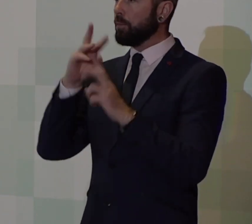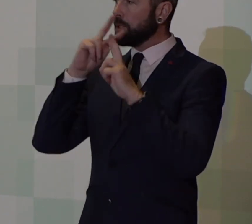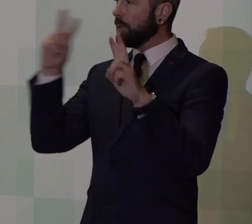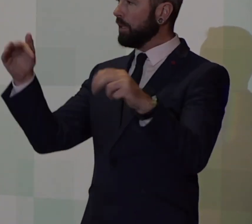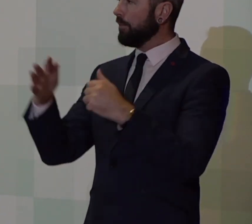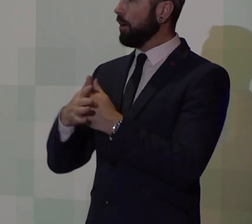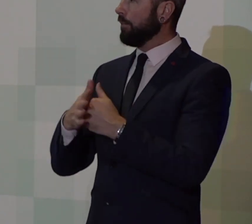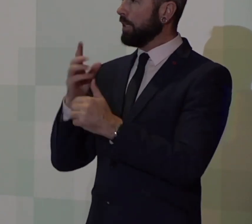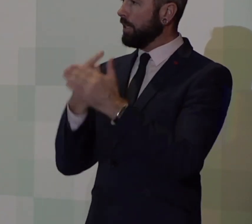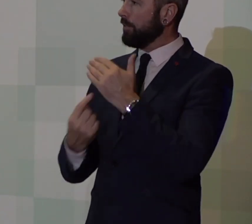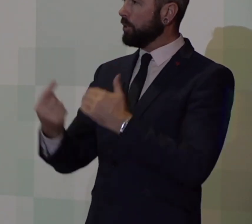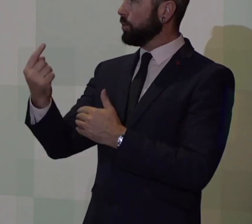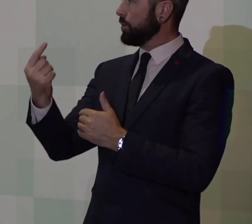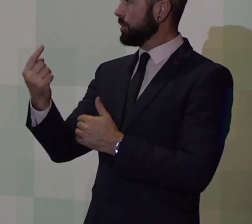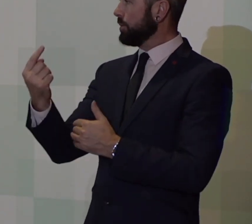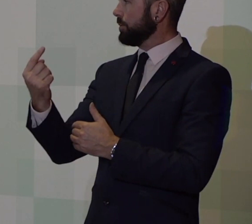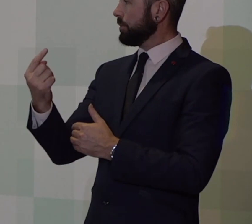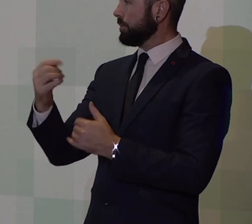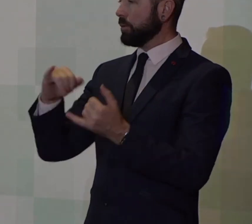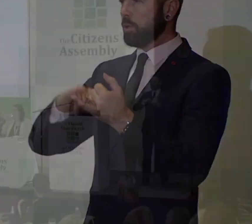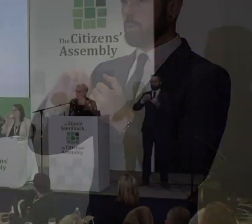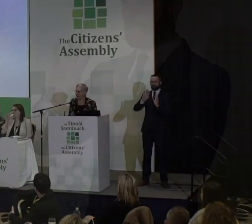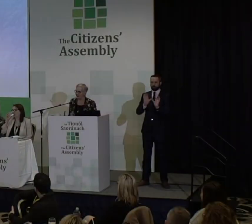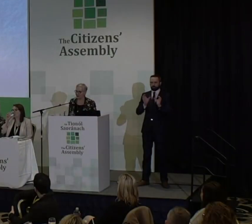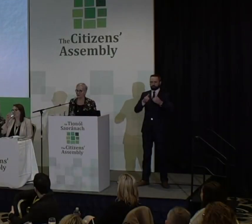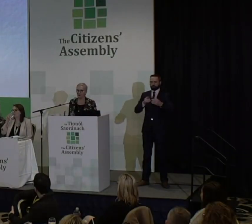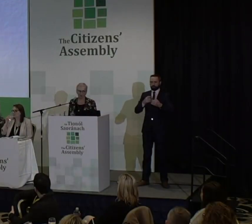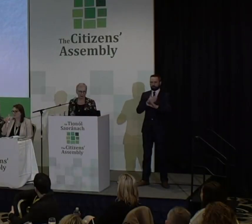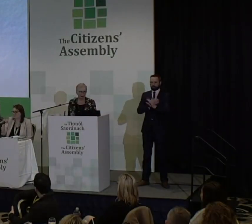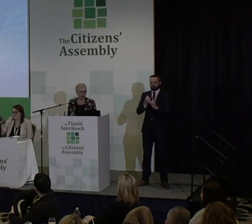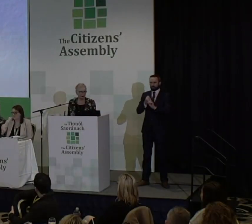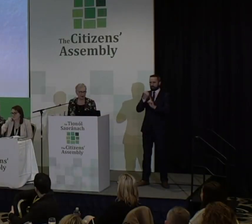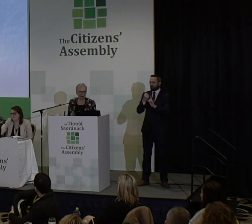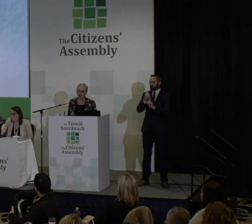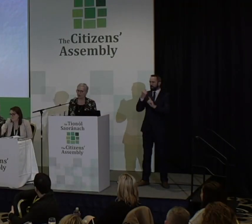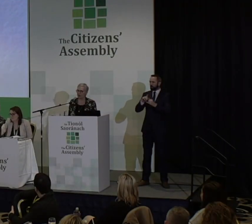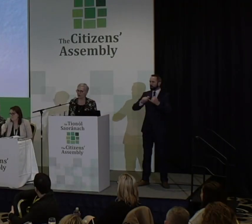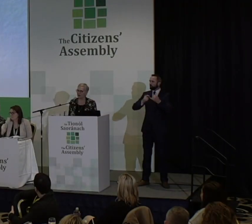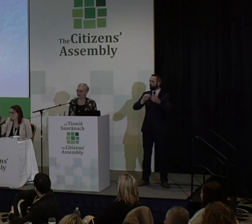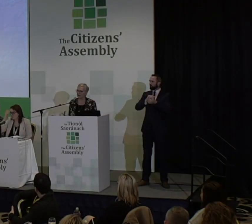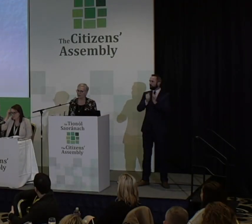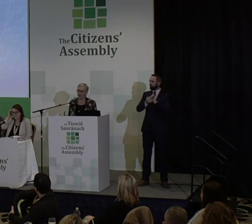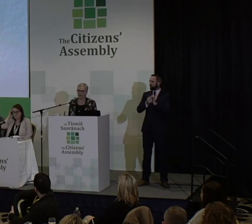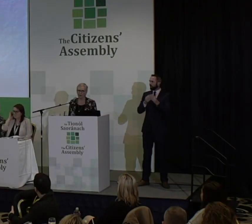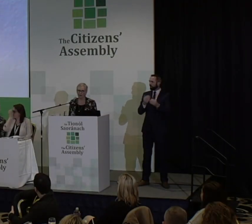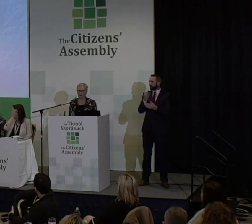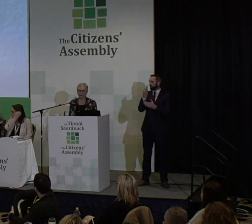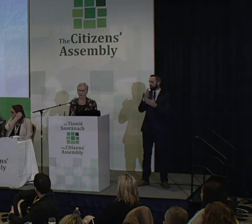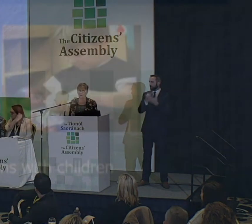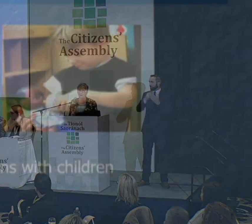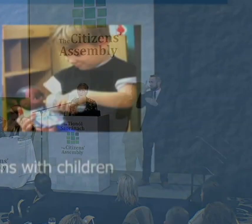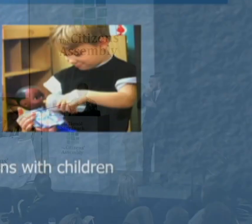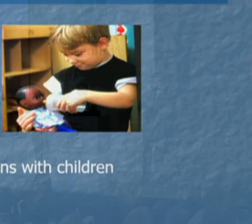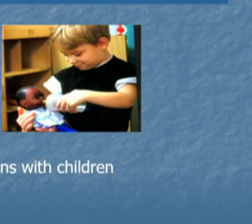of individuals who might band together in campaigns to try and change things, and I'll give you a couple of examples